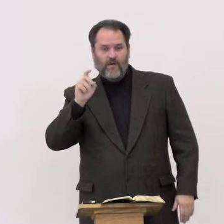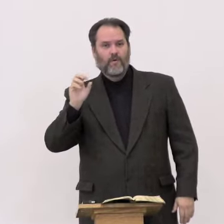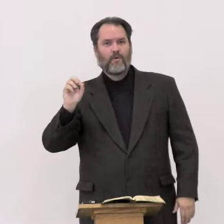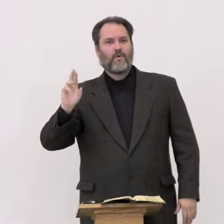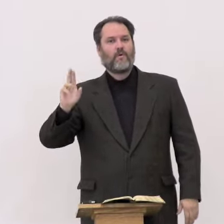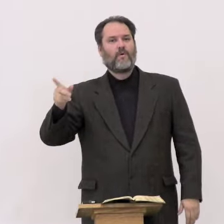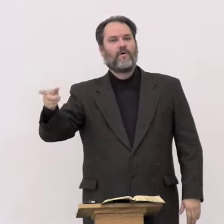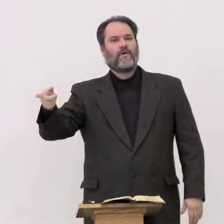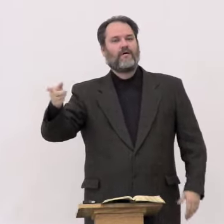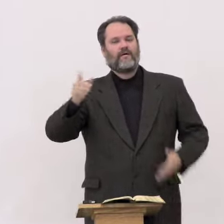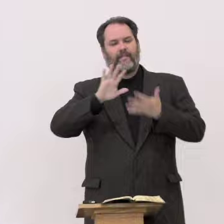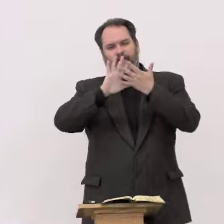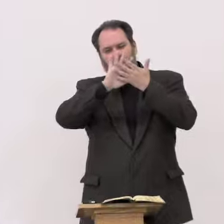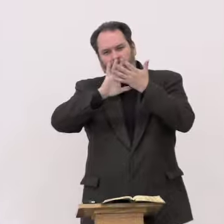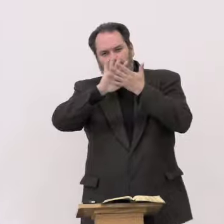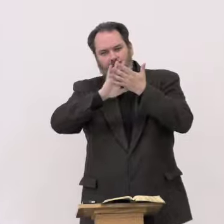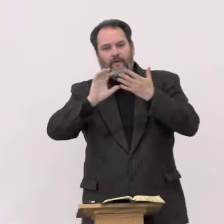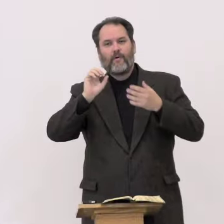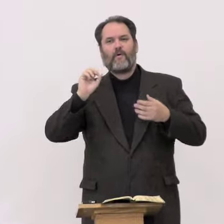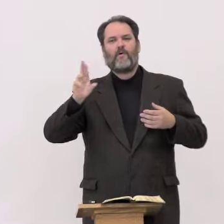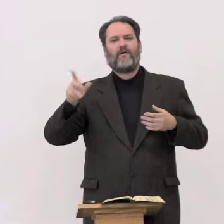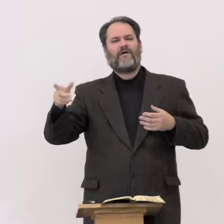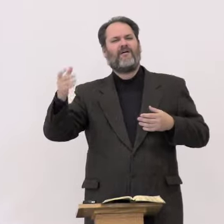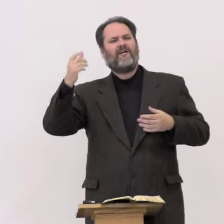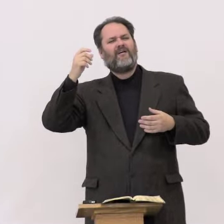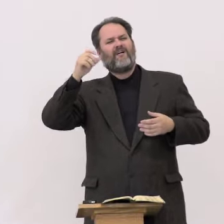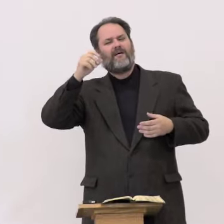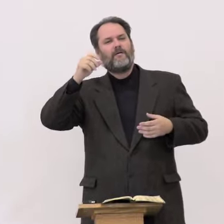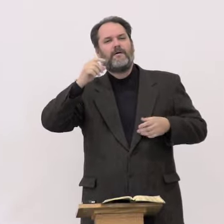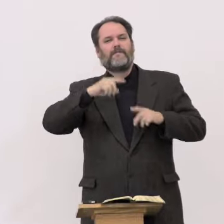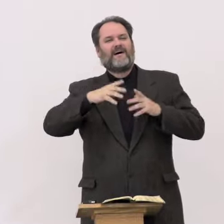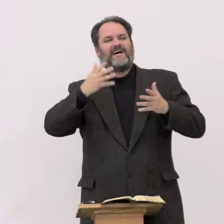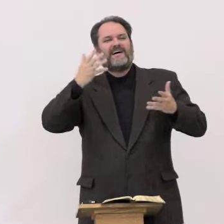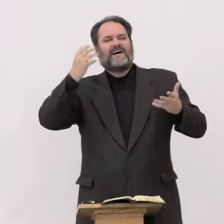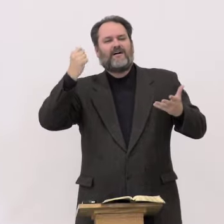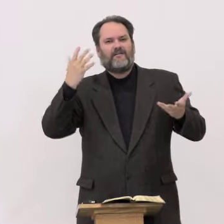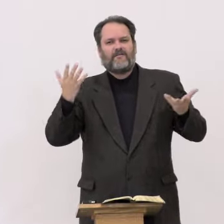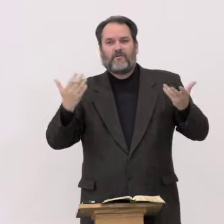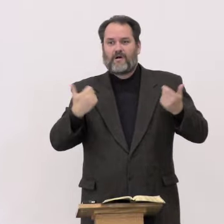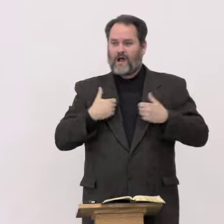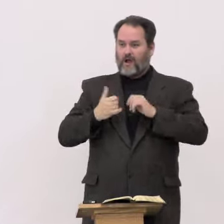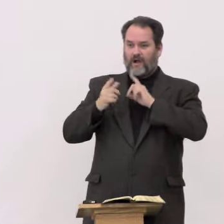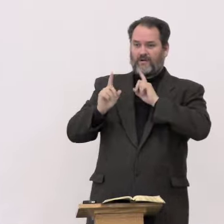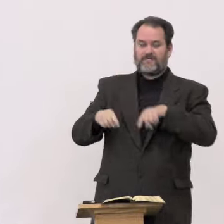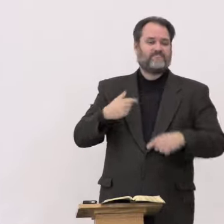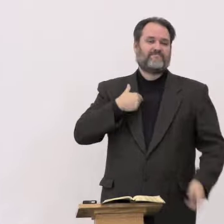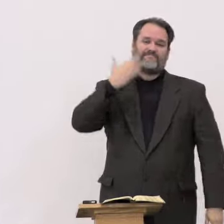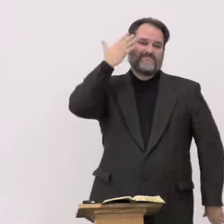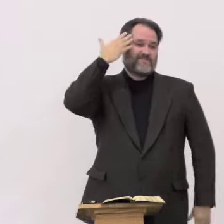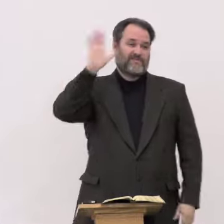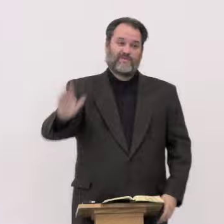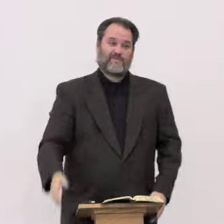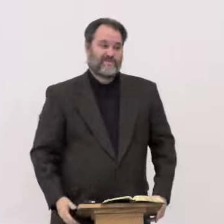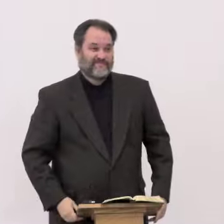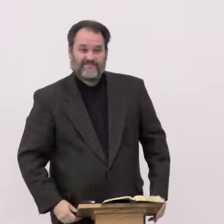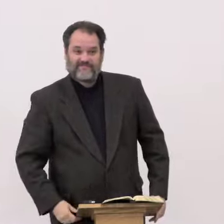But I'm just curious. Is he blind, or does he understand a little bit. I can't answer that.